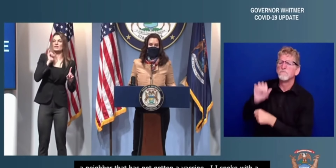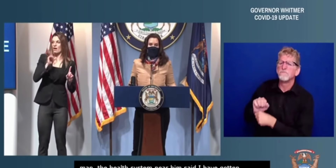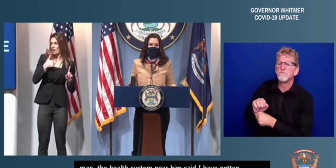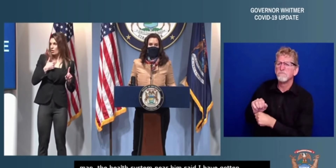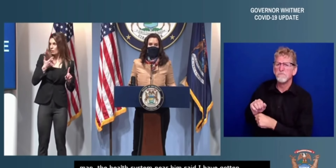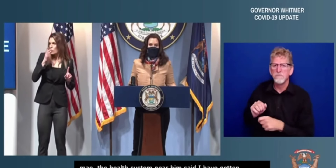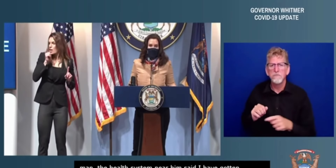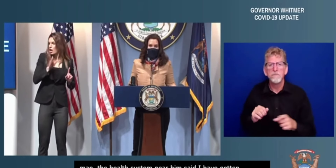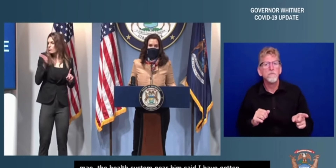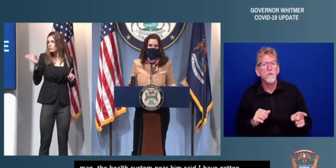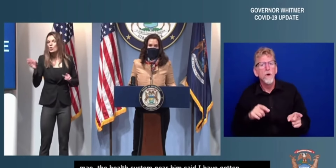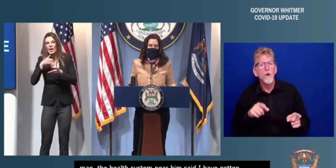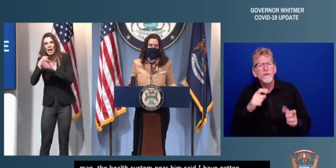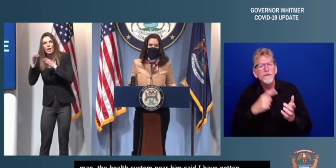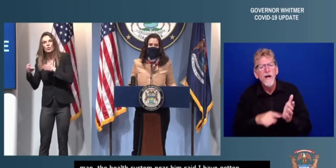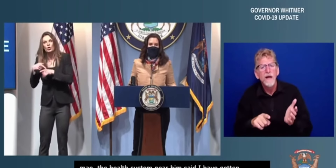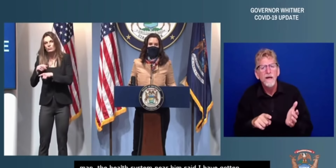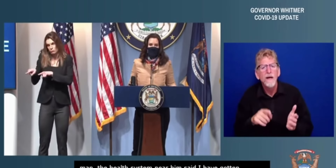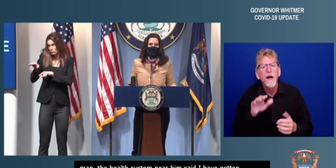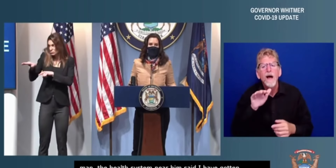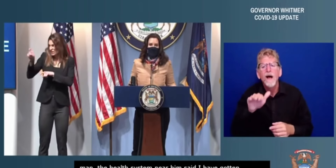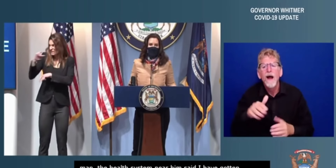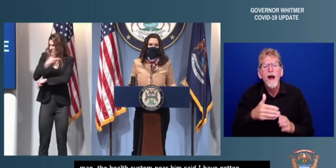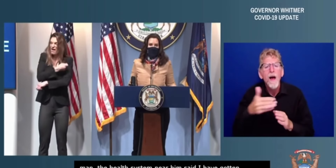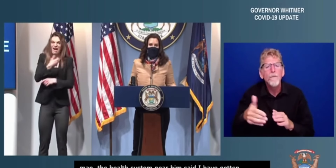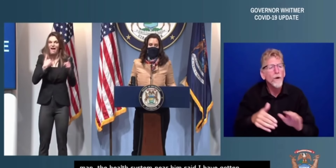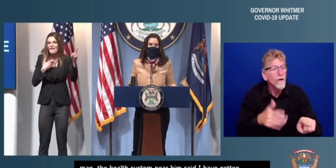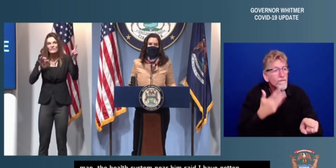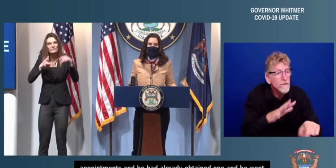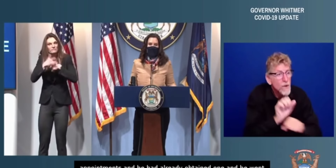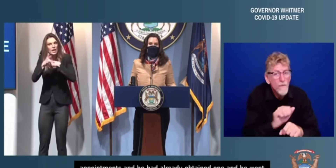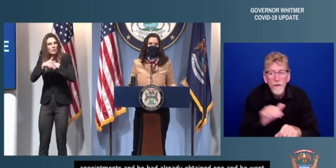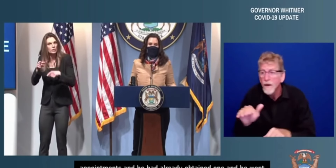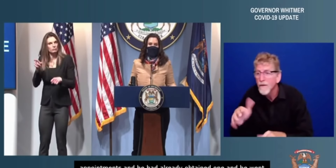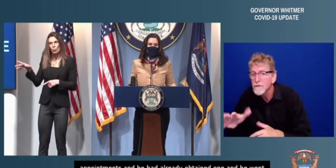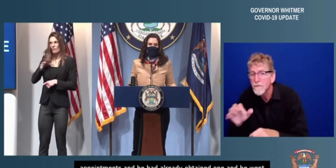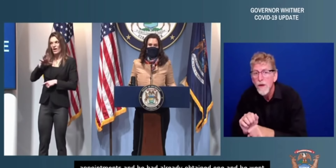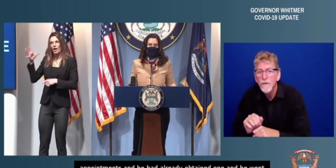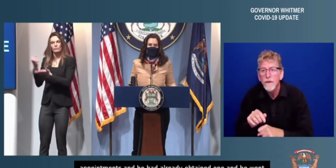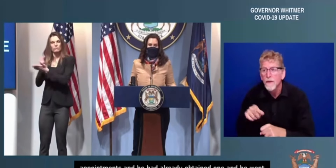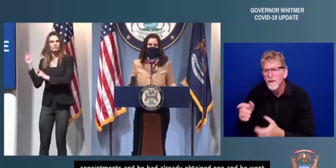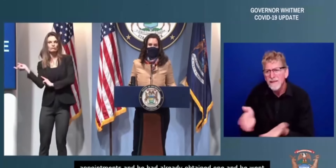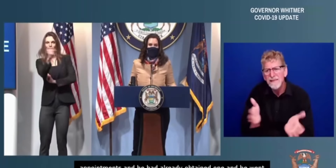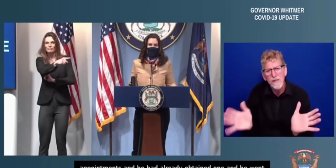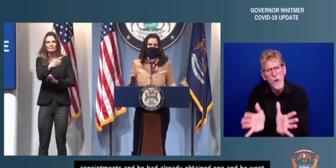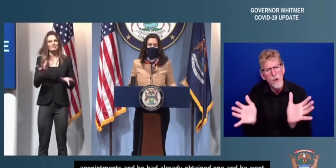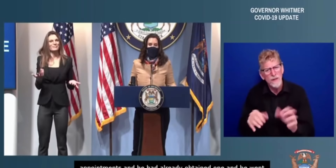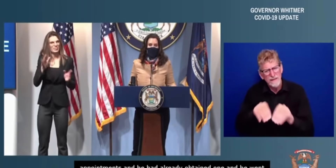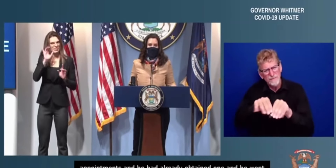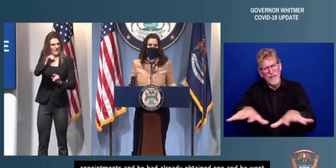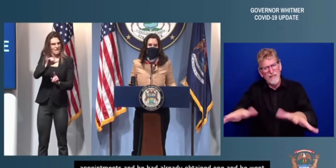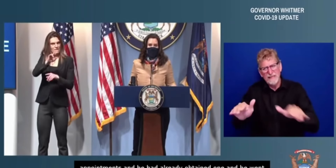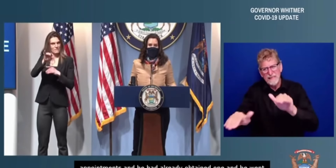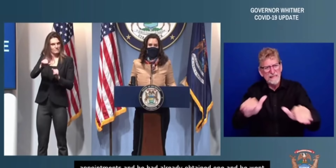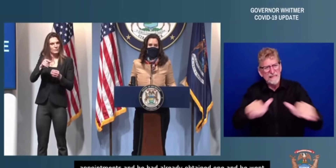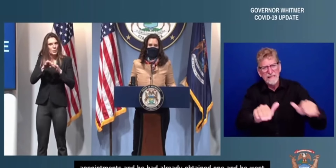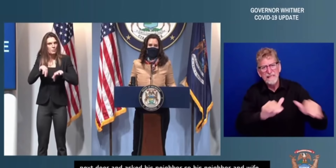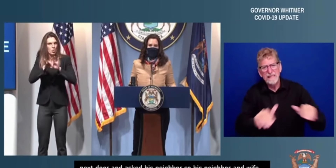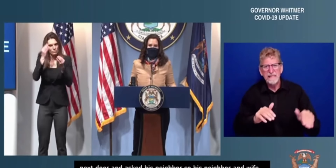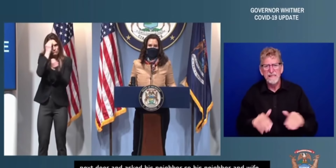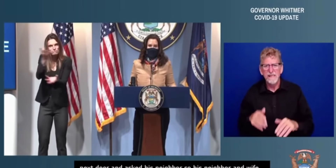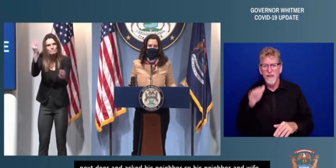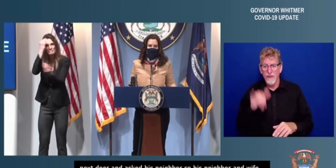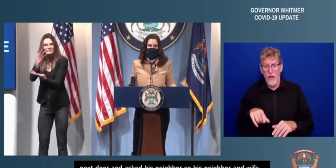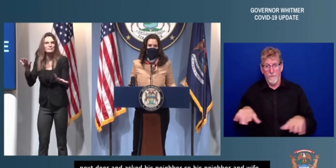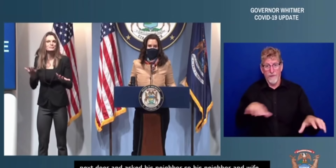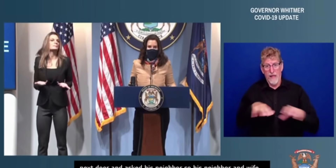asked his neighbor and his wife went and got it. This is the kind of thing that can really help us get to that goal that I know we all share. We may